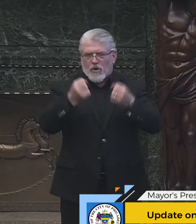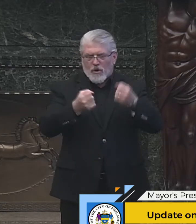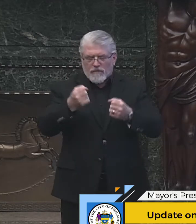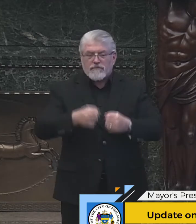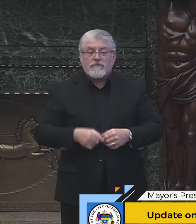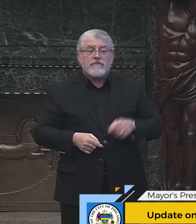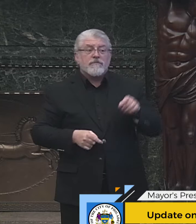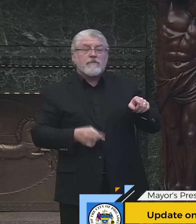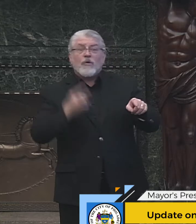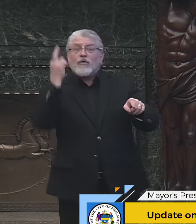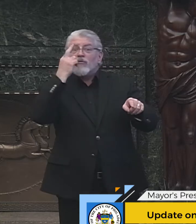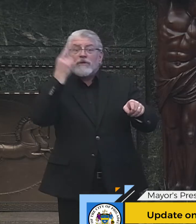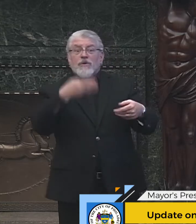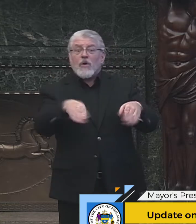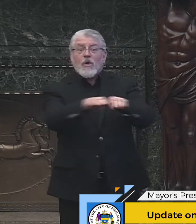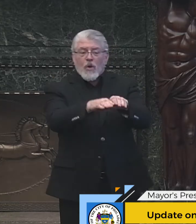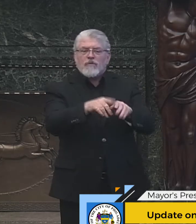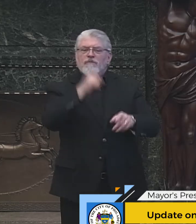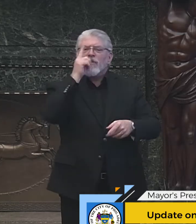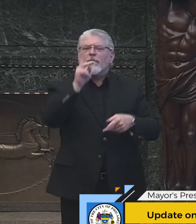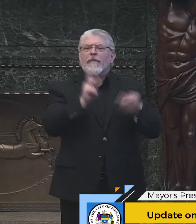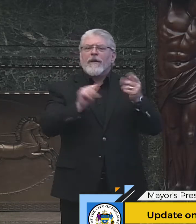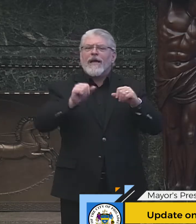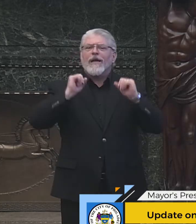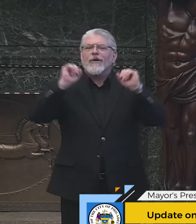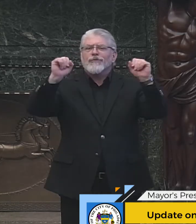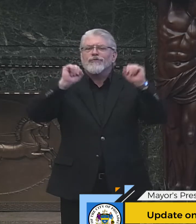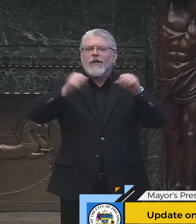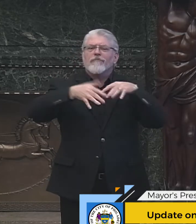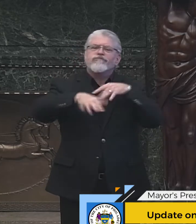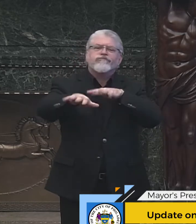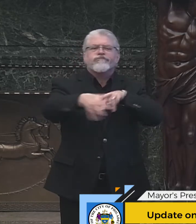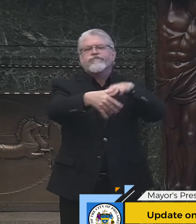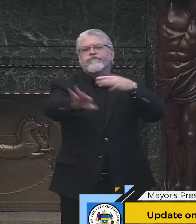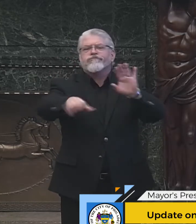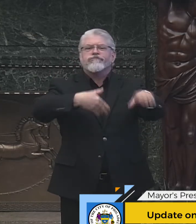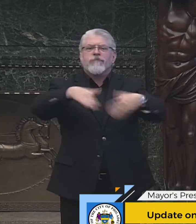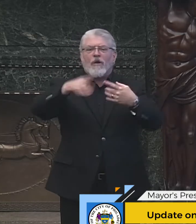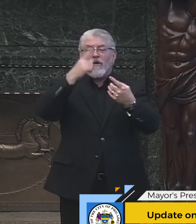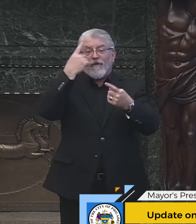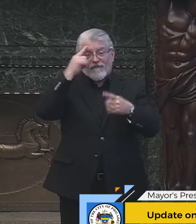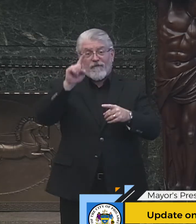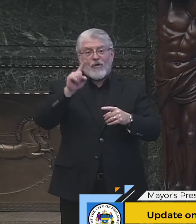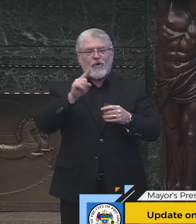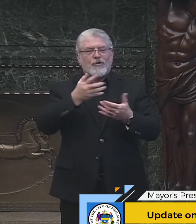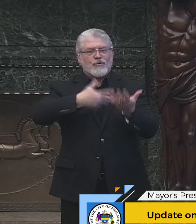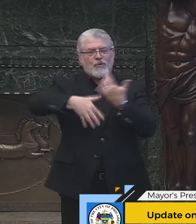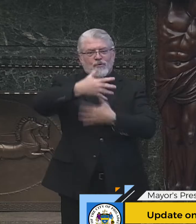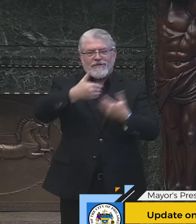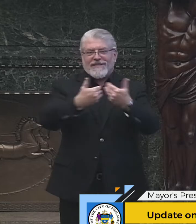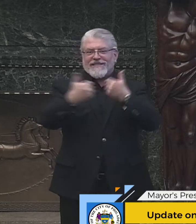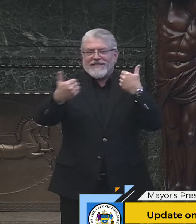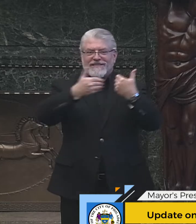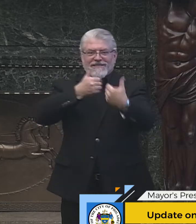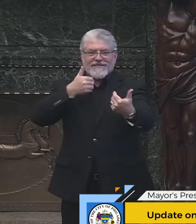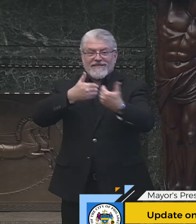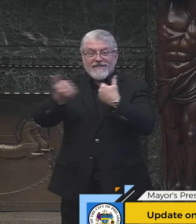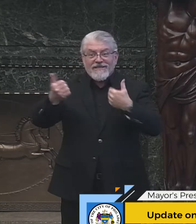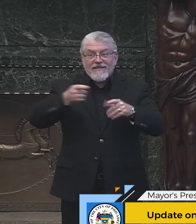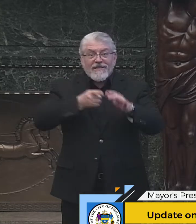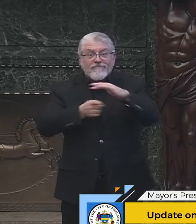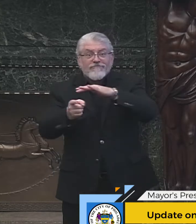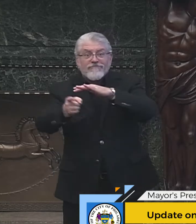stay indoors as much as possible. However, we also recognize that physical activity is important